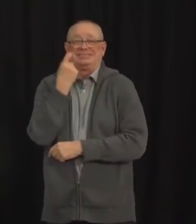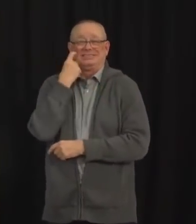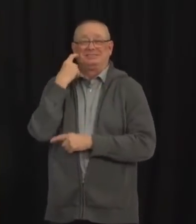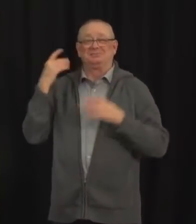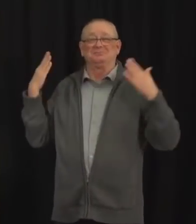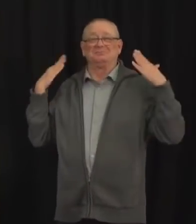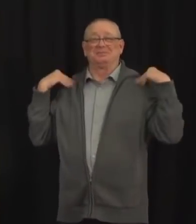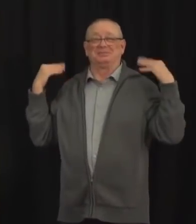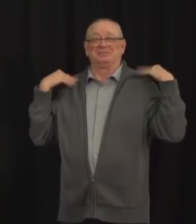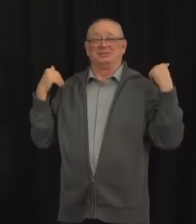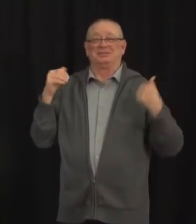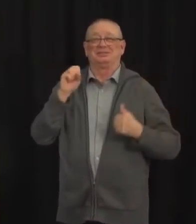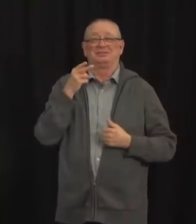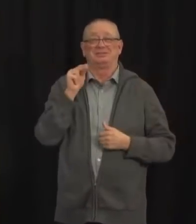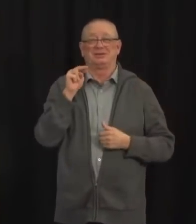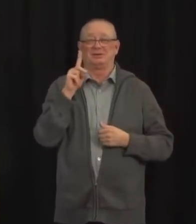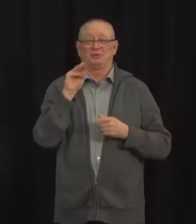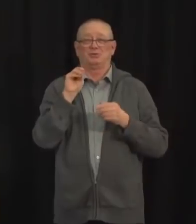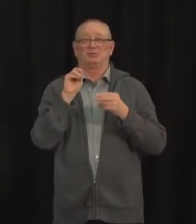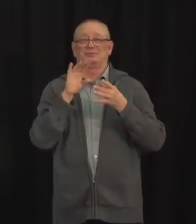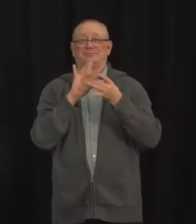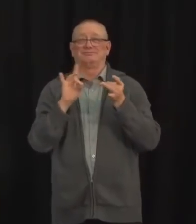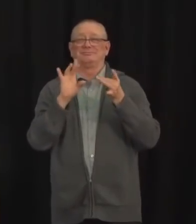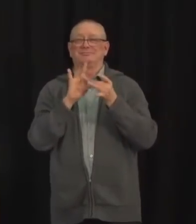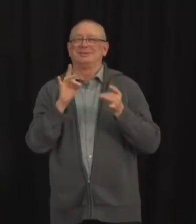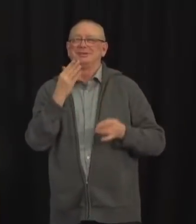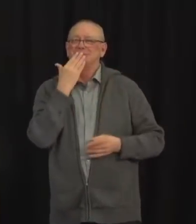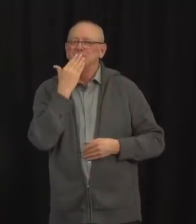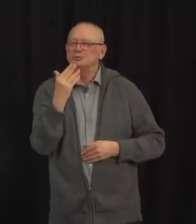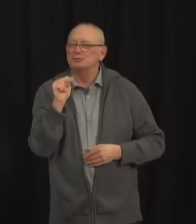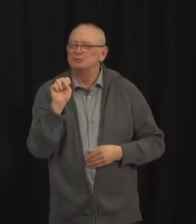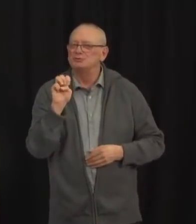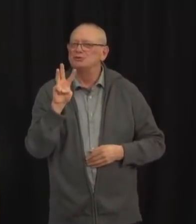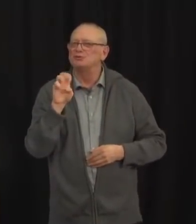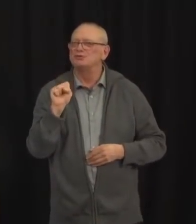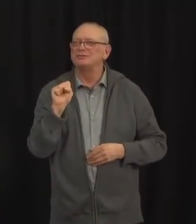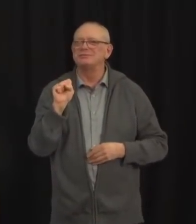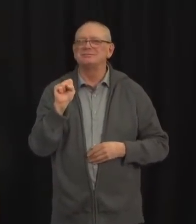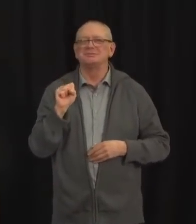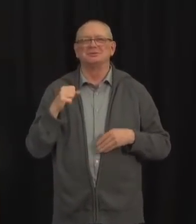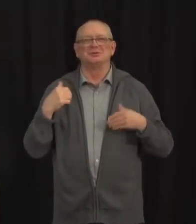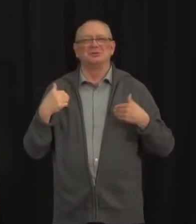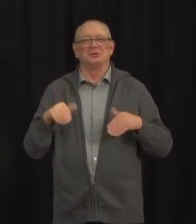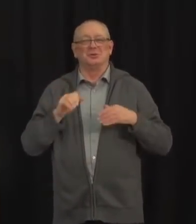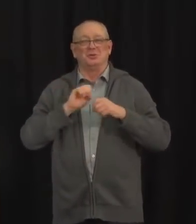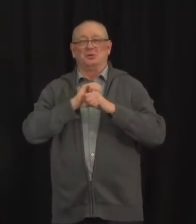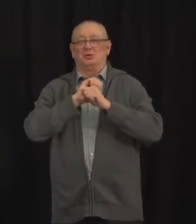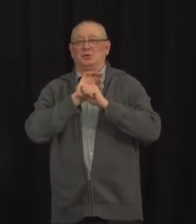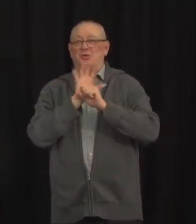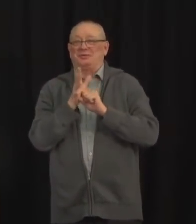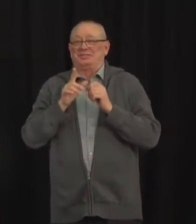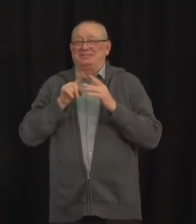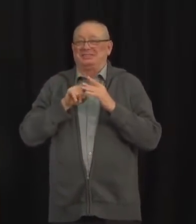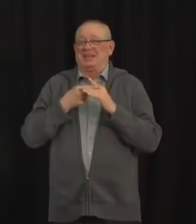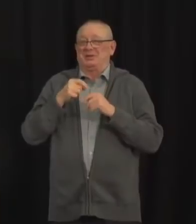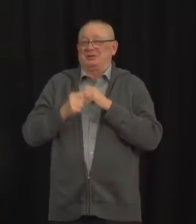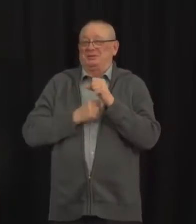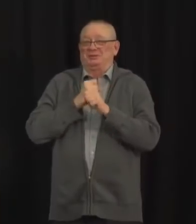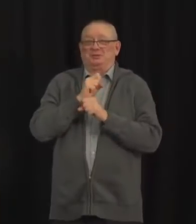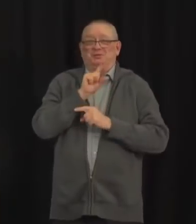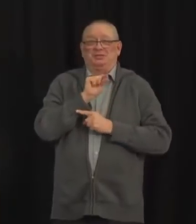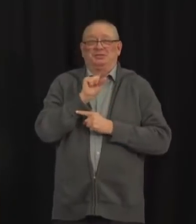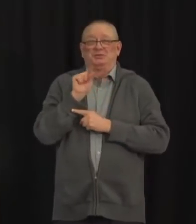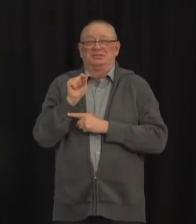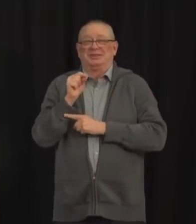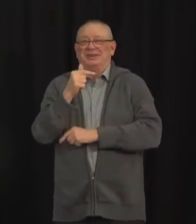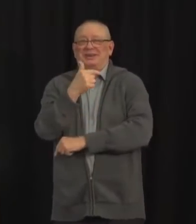have a vaccine available in the same year that this pandemic arrived in Canada. However, as I've said before, while the arrival of a